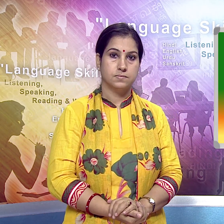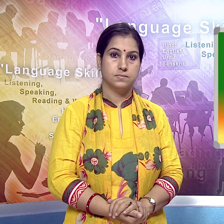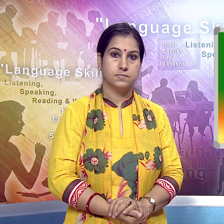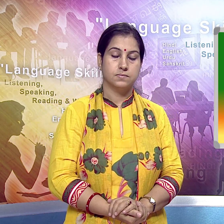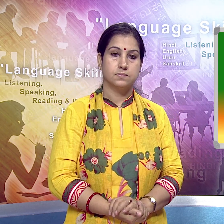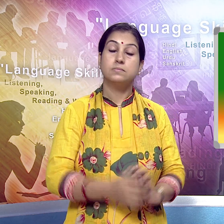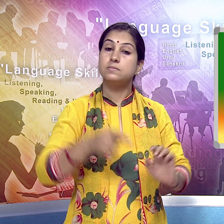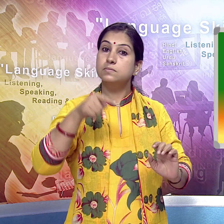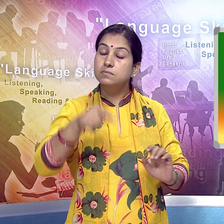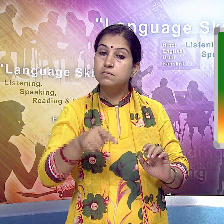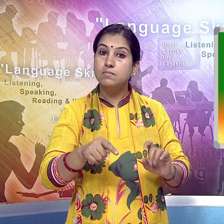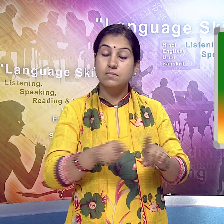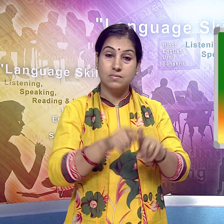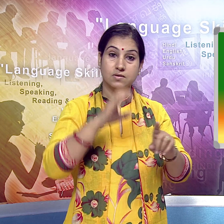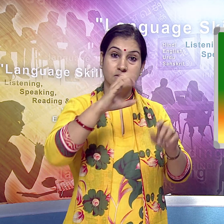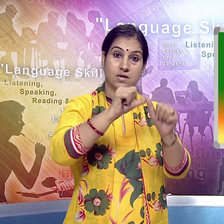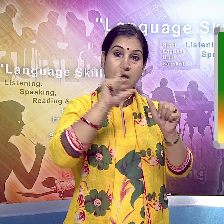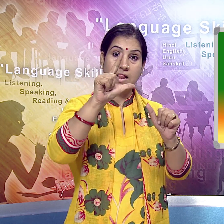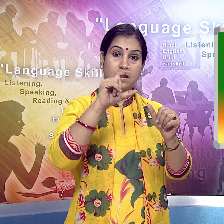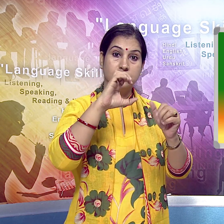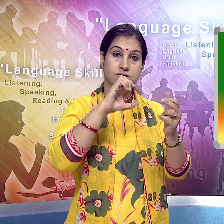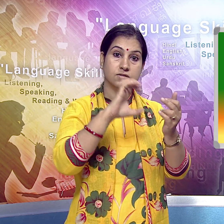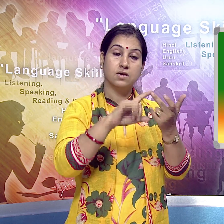that defeat the calcium present in our body.